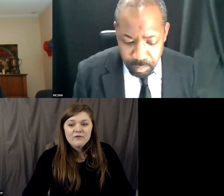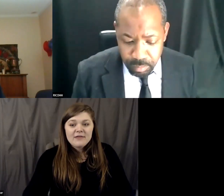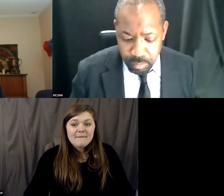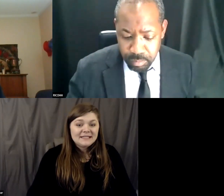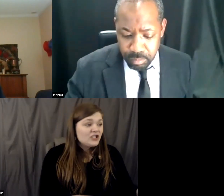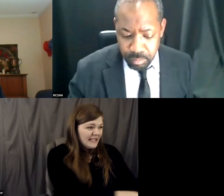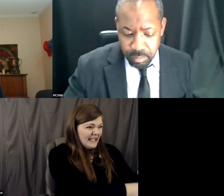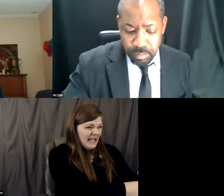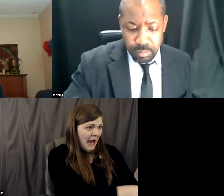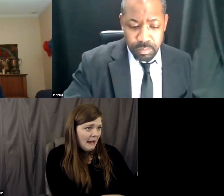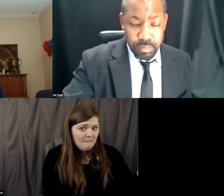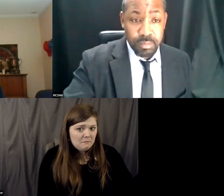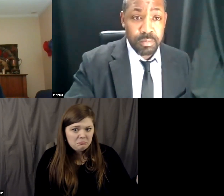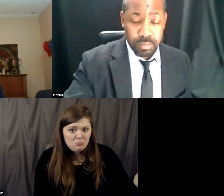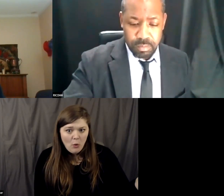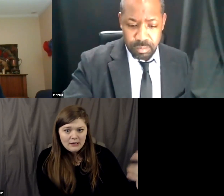Thank you for that message.